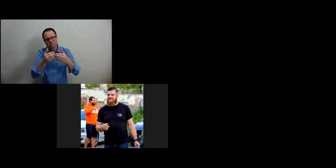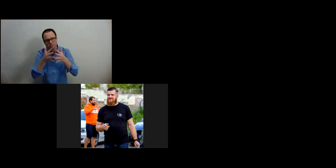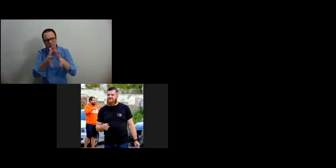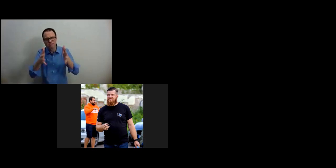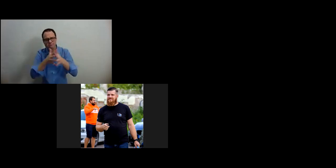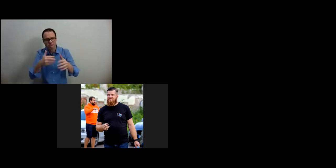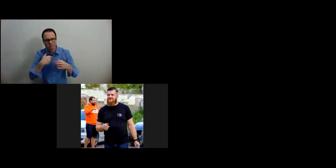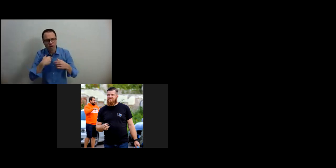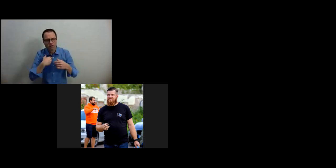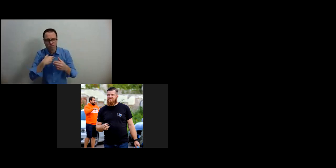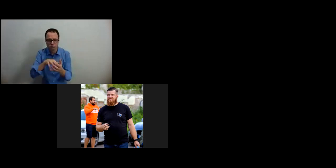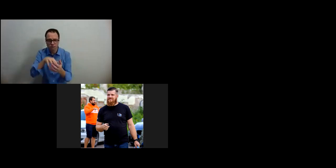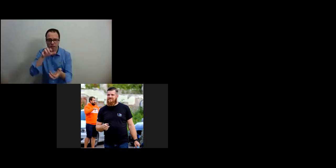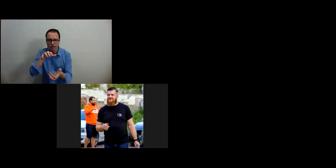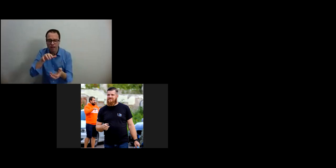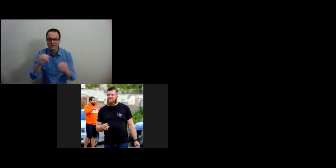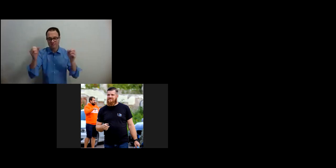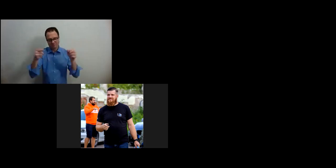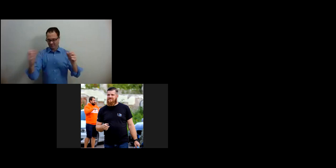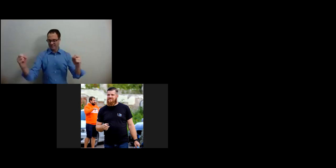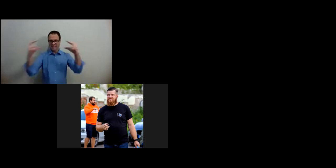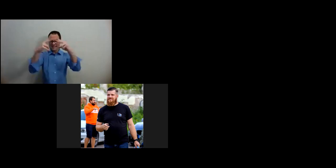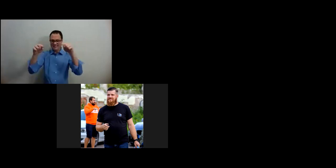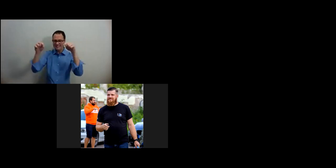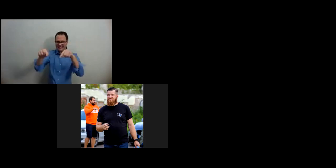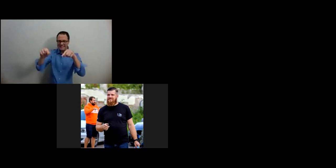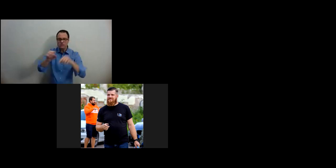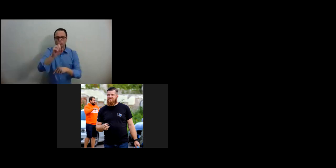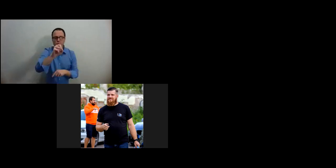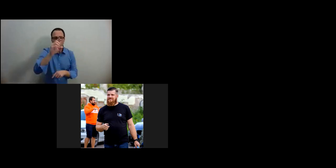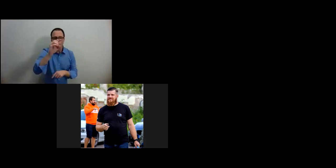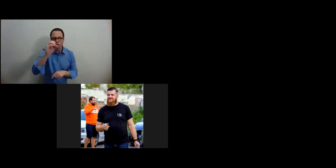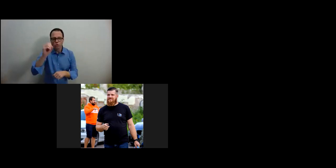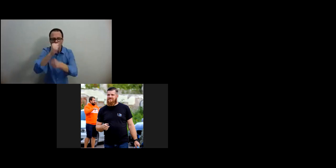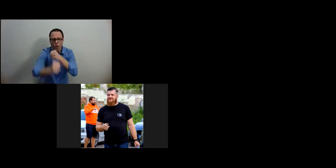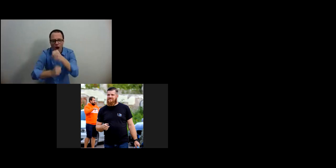Who gave a beautiful presentation about Sydney. Ki je dal odlično